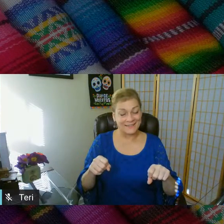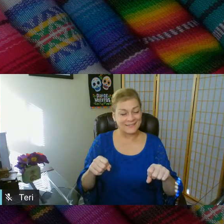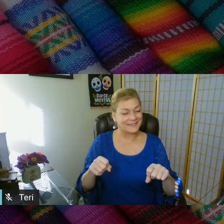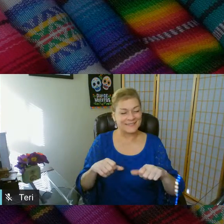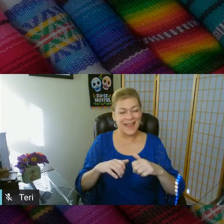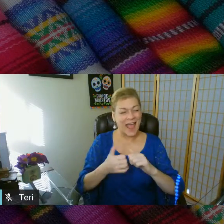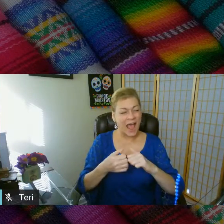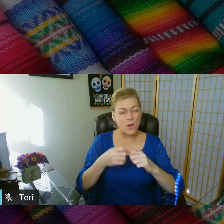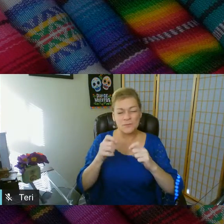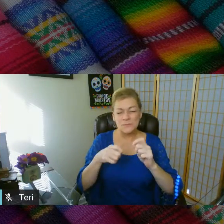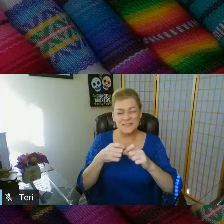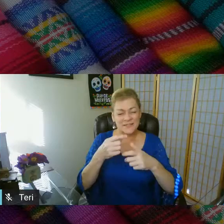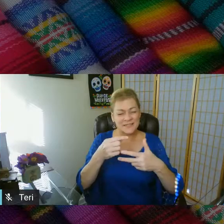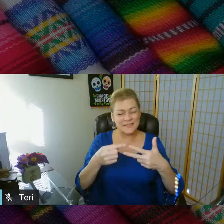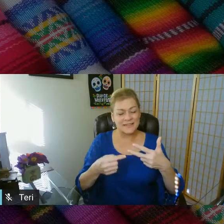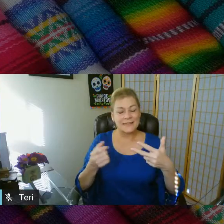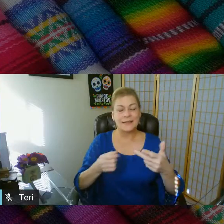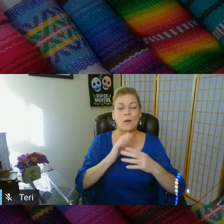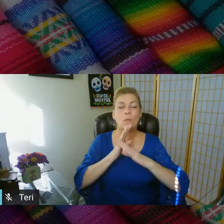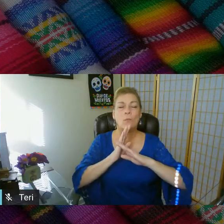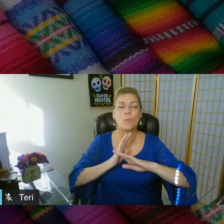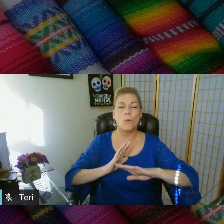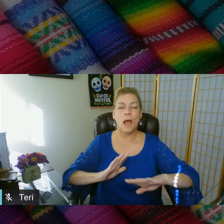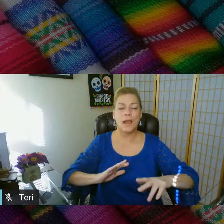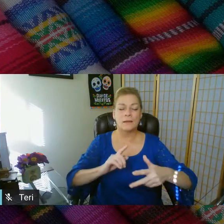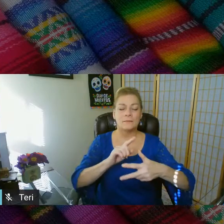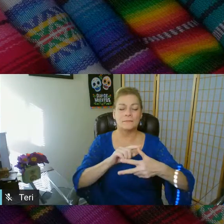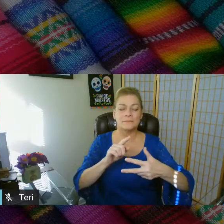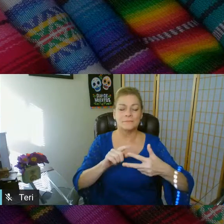into silent contemplation?